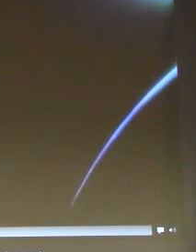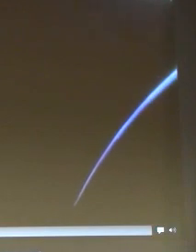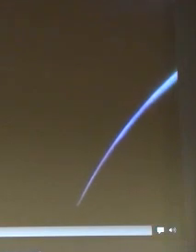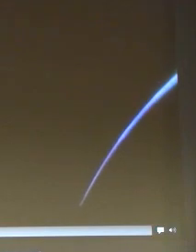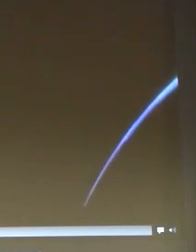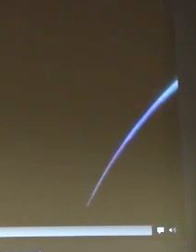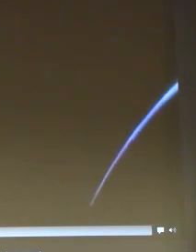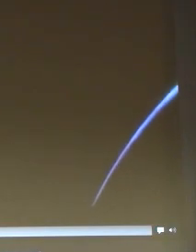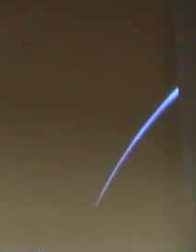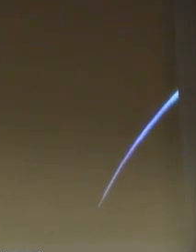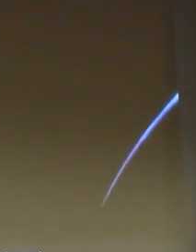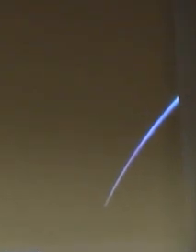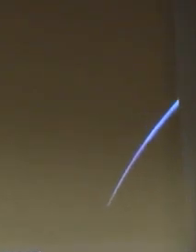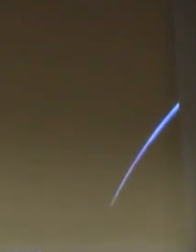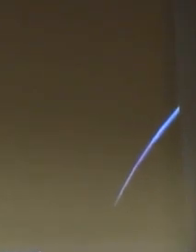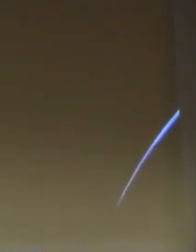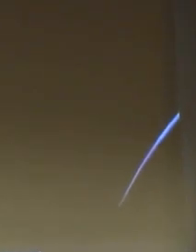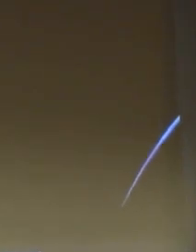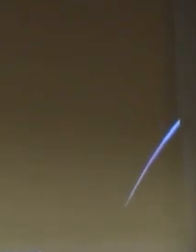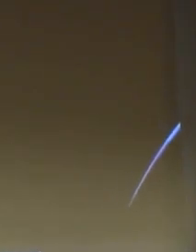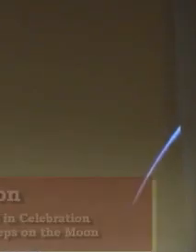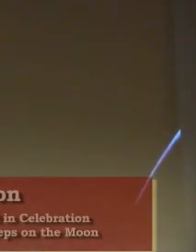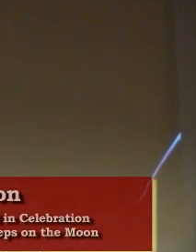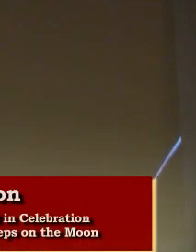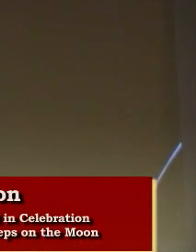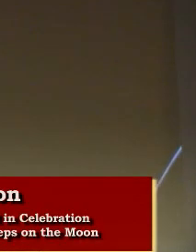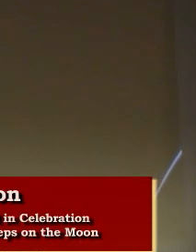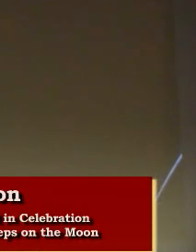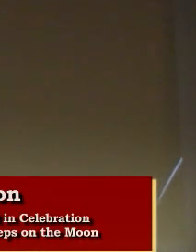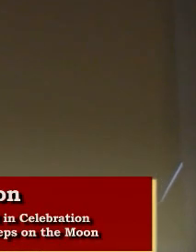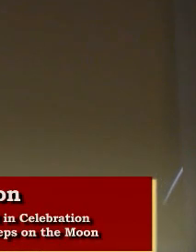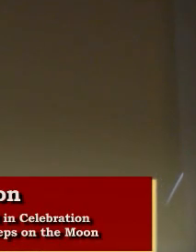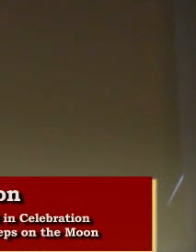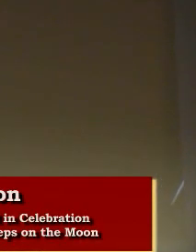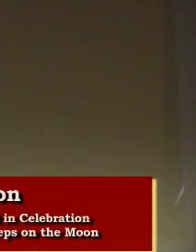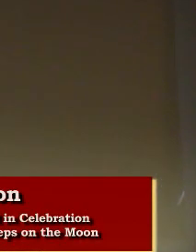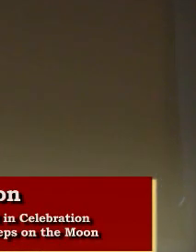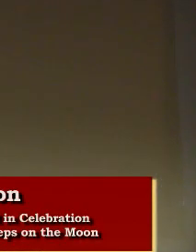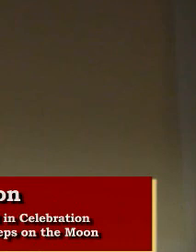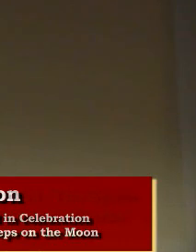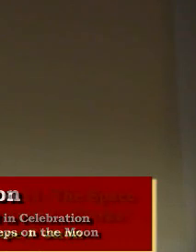there is a monolith, skyscraper size, floating out there in space.